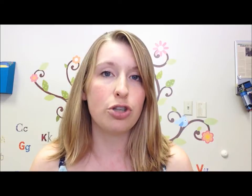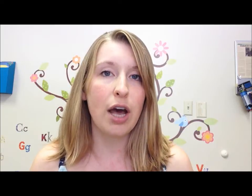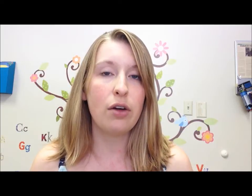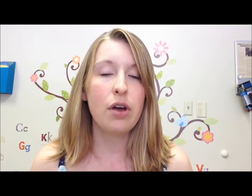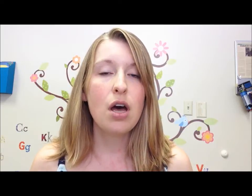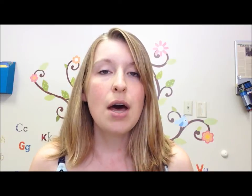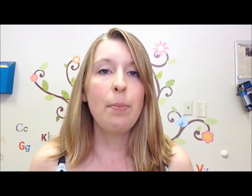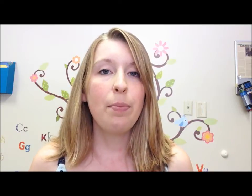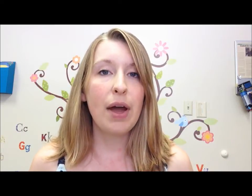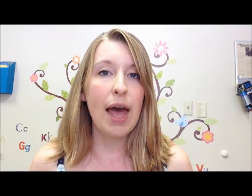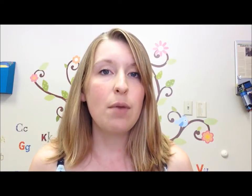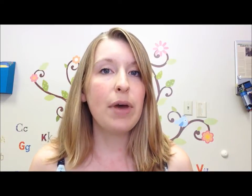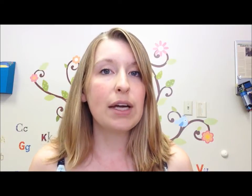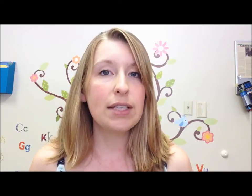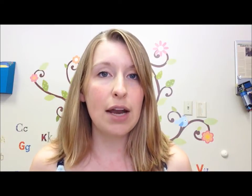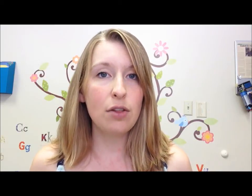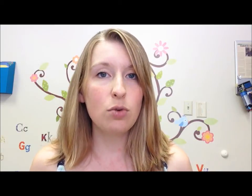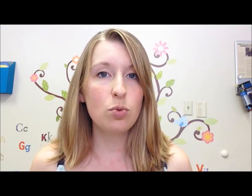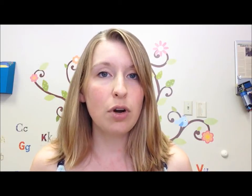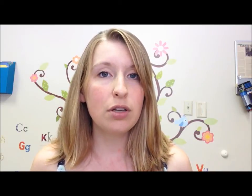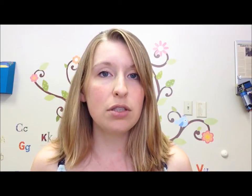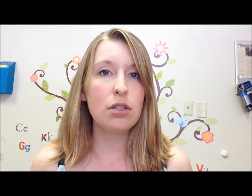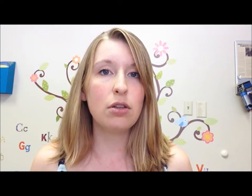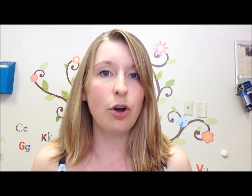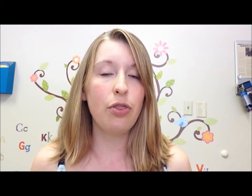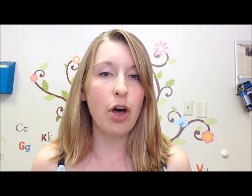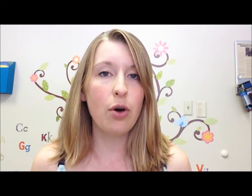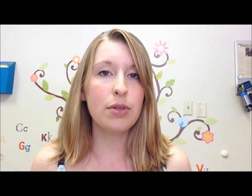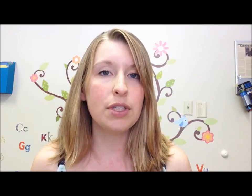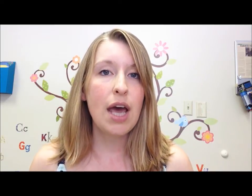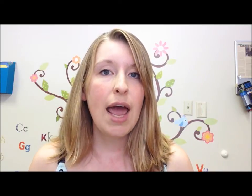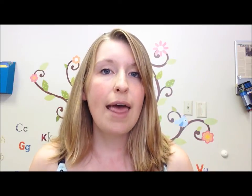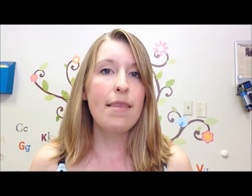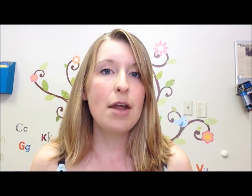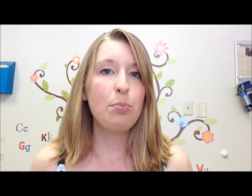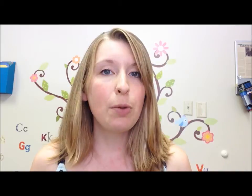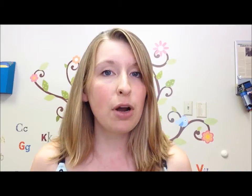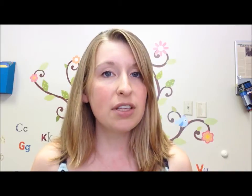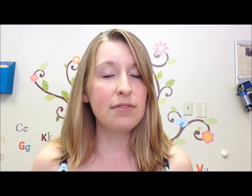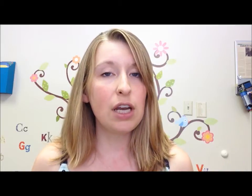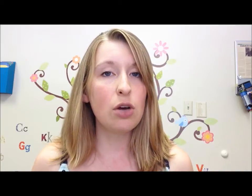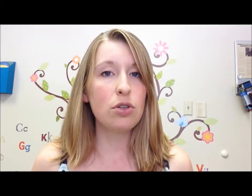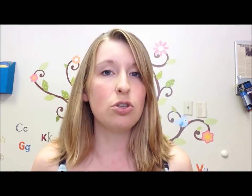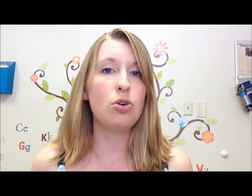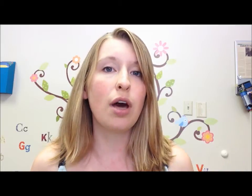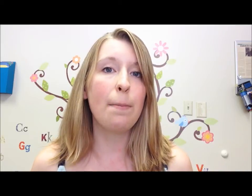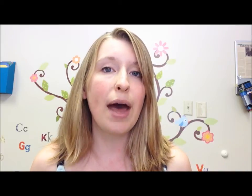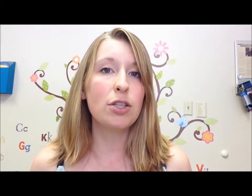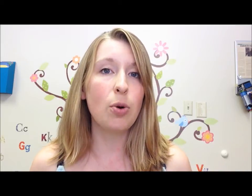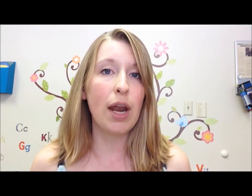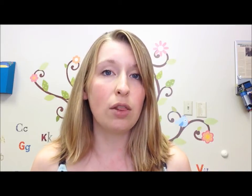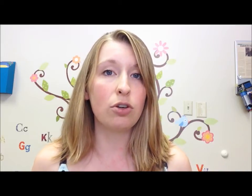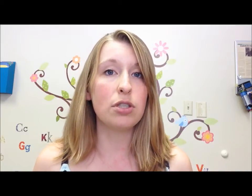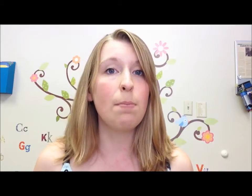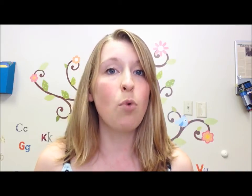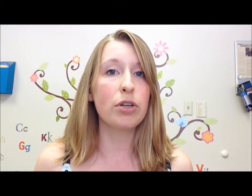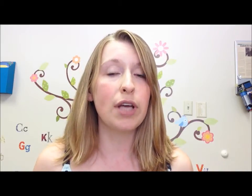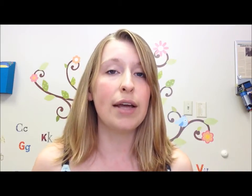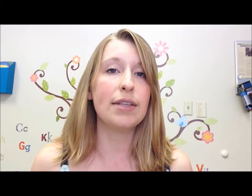child. Again, pick 10 of those words, learn those, and then bookmark this video so that you can come back to it and learn some more signs after